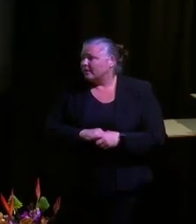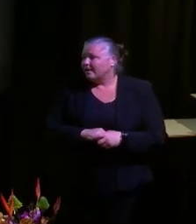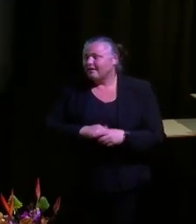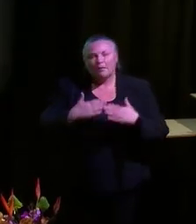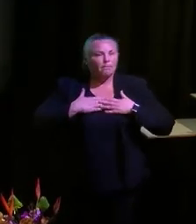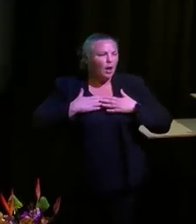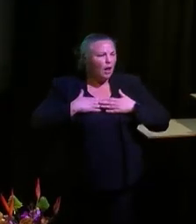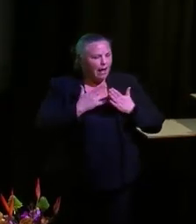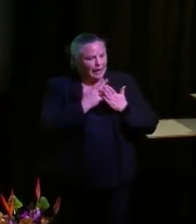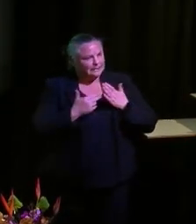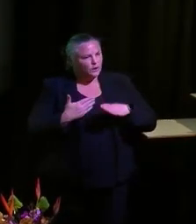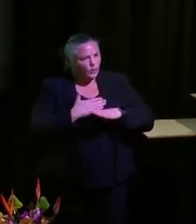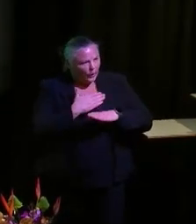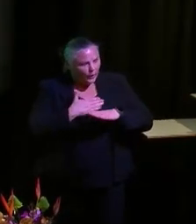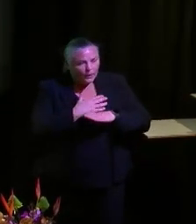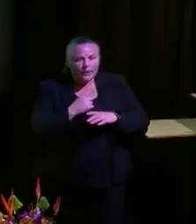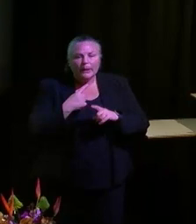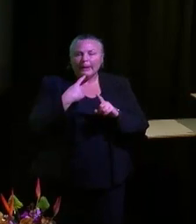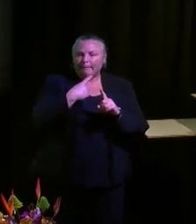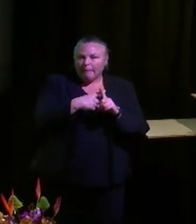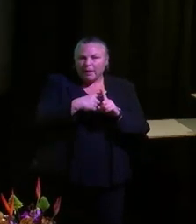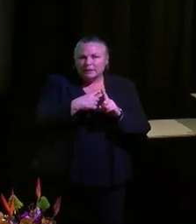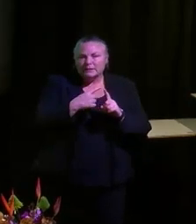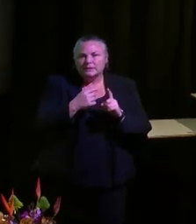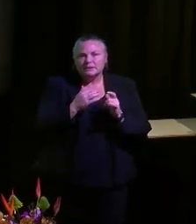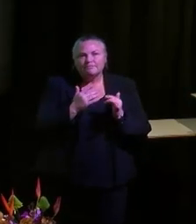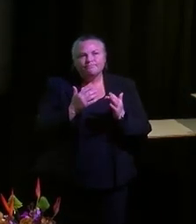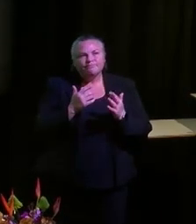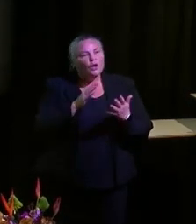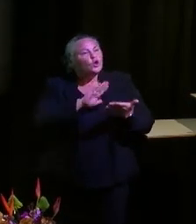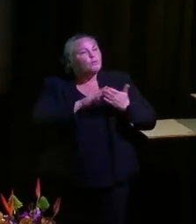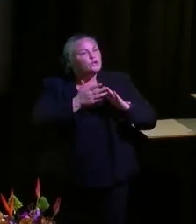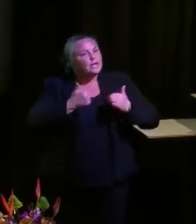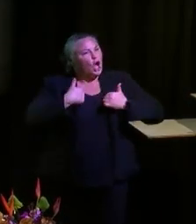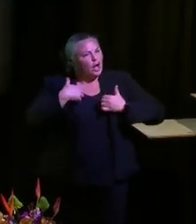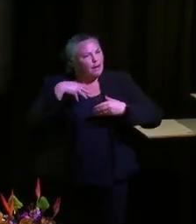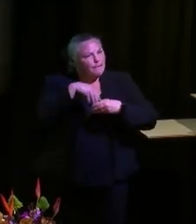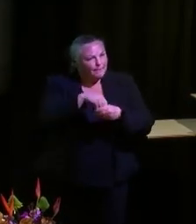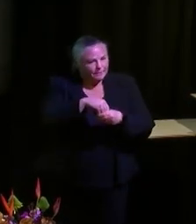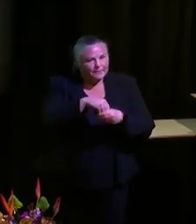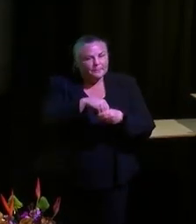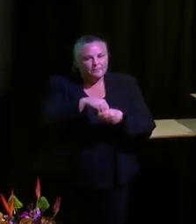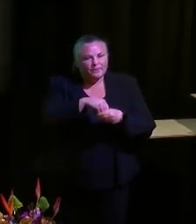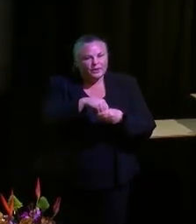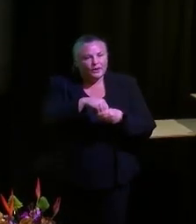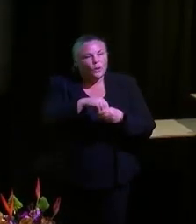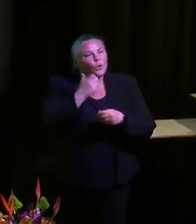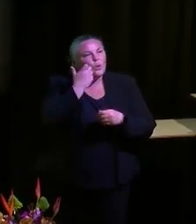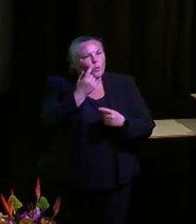artistic practice, but also just, you know, the community that I'm in, you know, always being told to